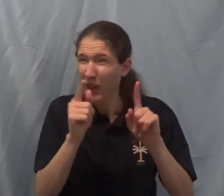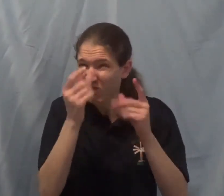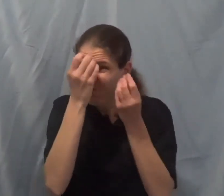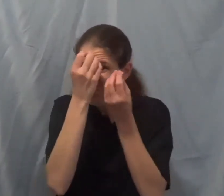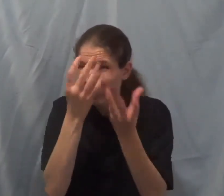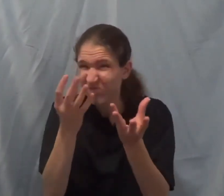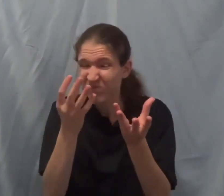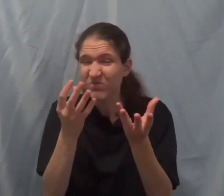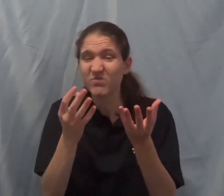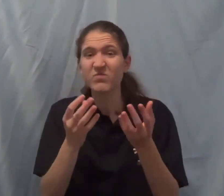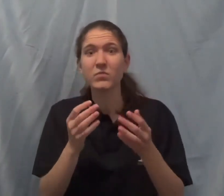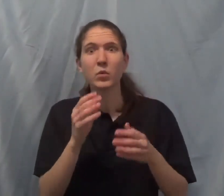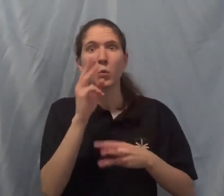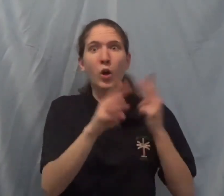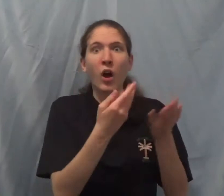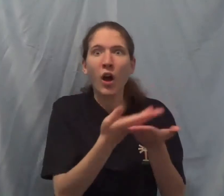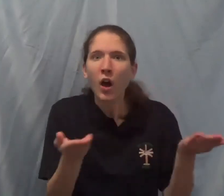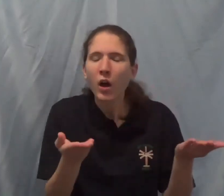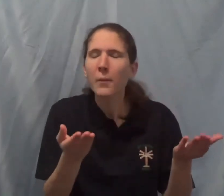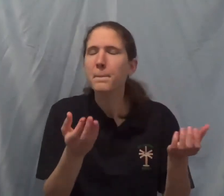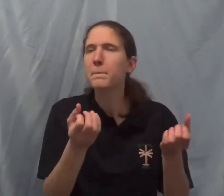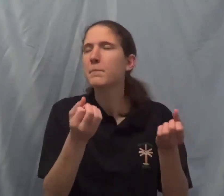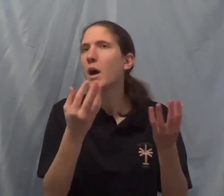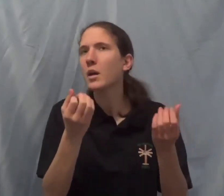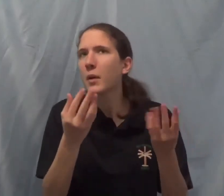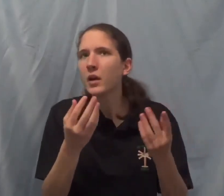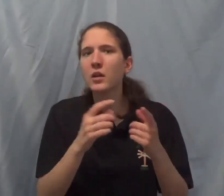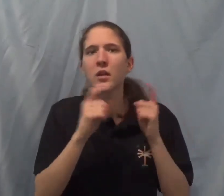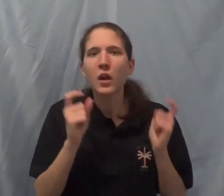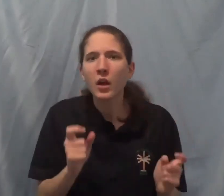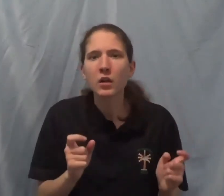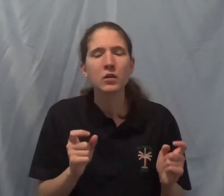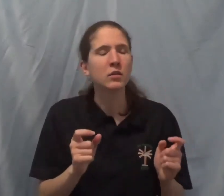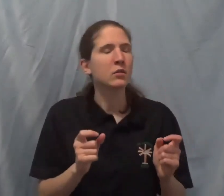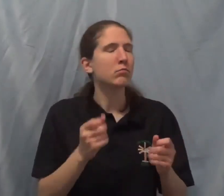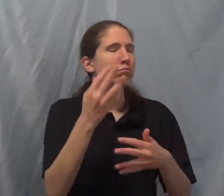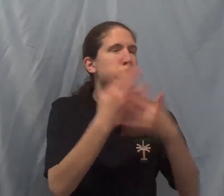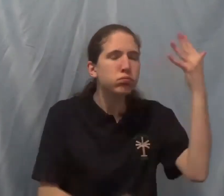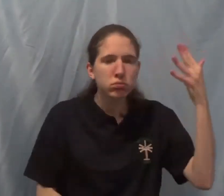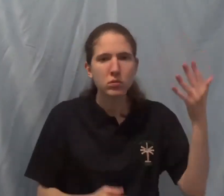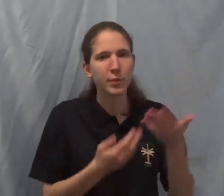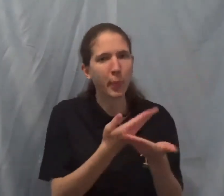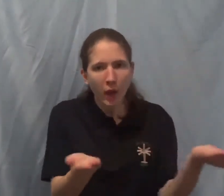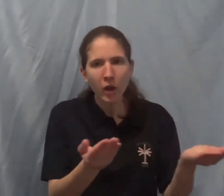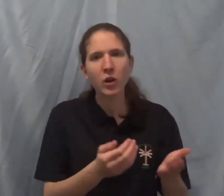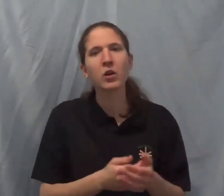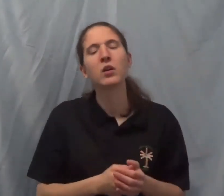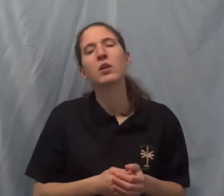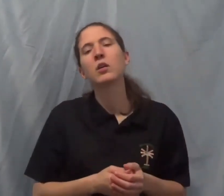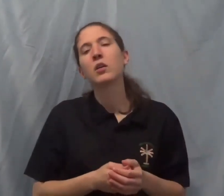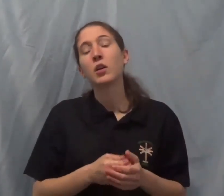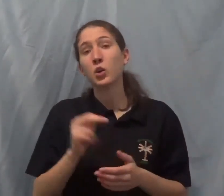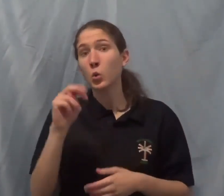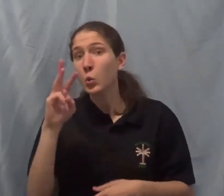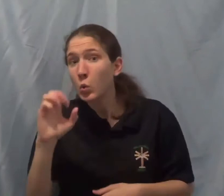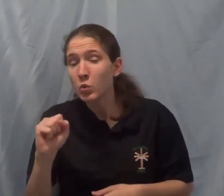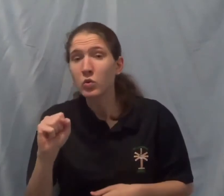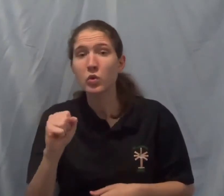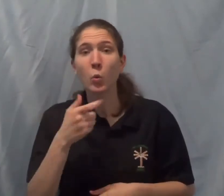in volume. Go up in the newspaper, look at the news, and sin is alive and well. Maybe that's the wrong way of saying that sin is alive